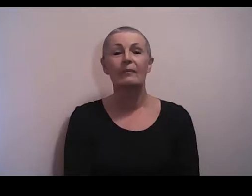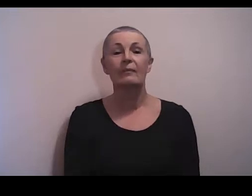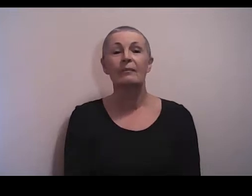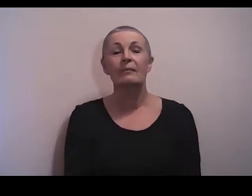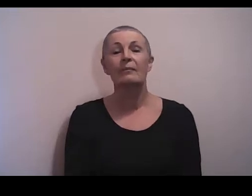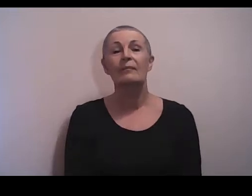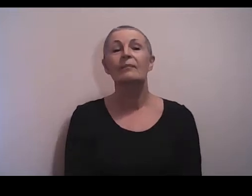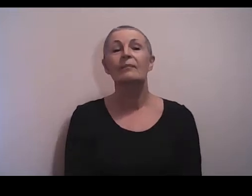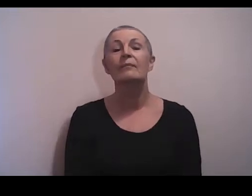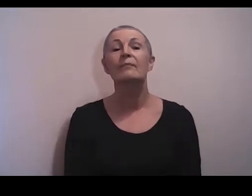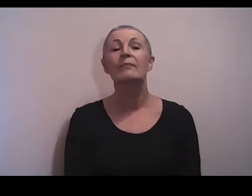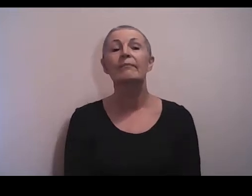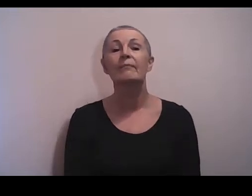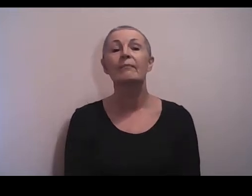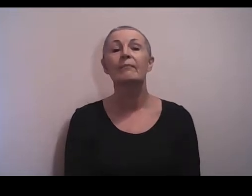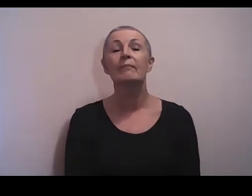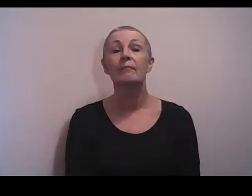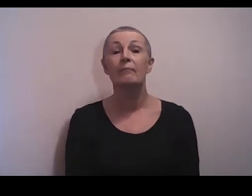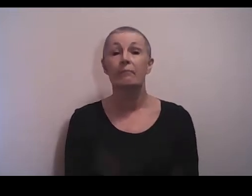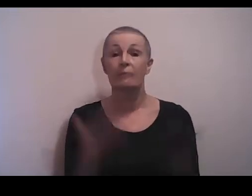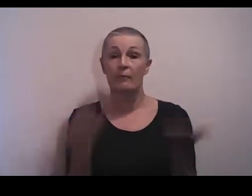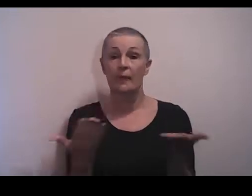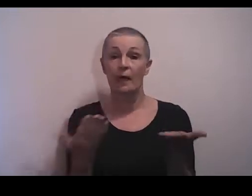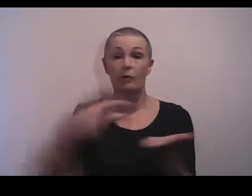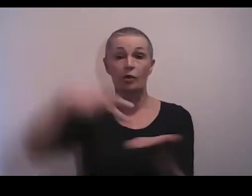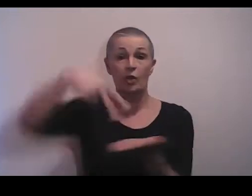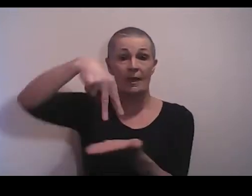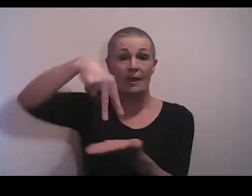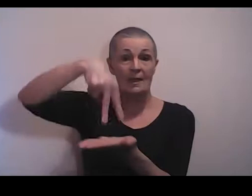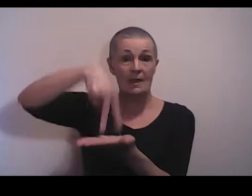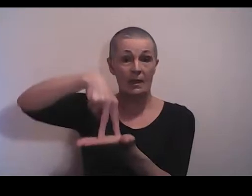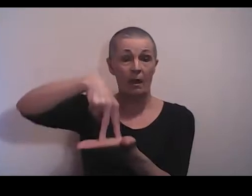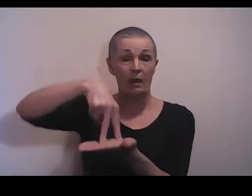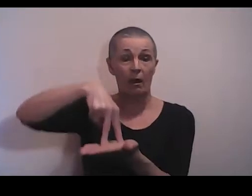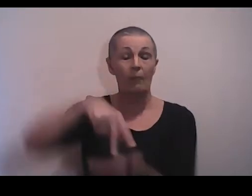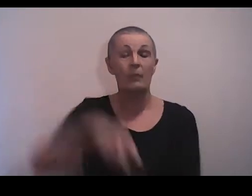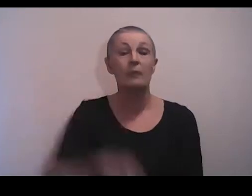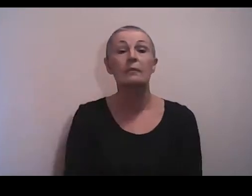I will just continue standing up now to finish this exercise.